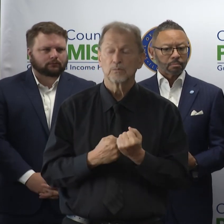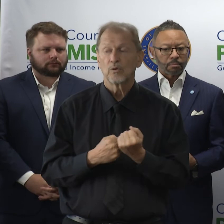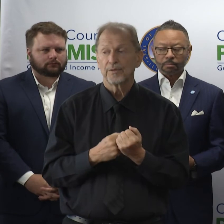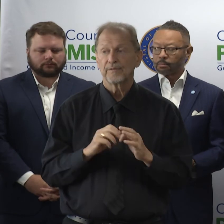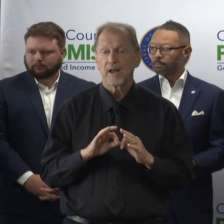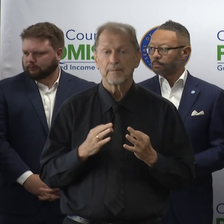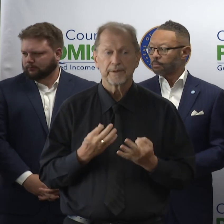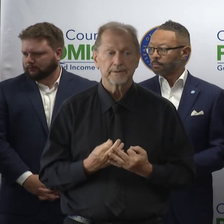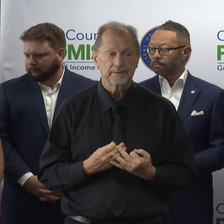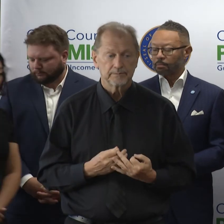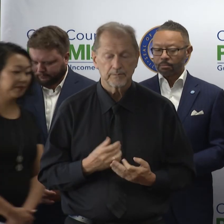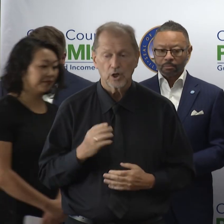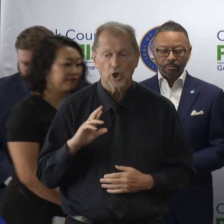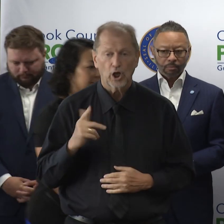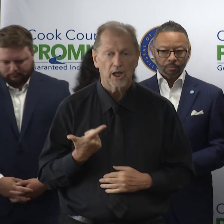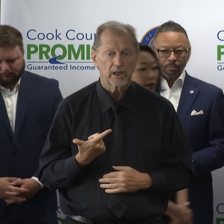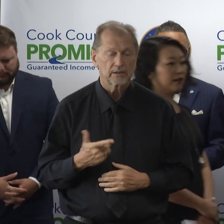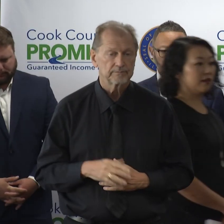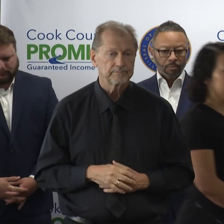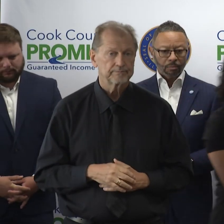But where you want to come up?